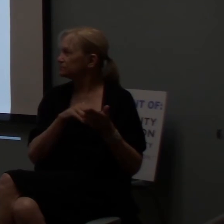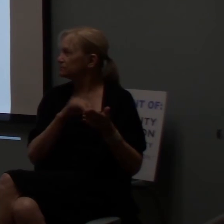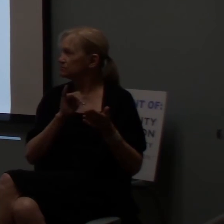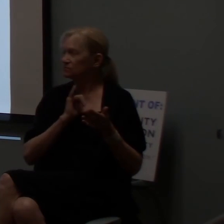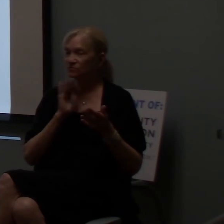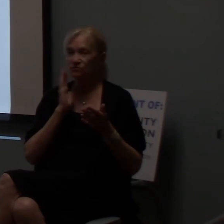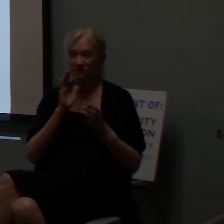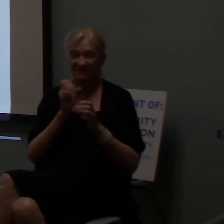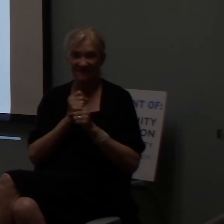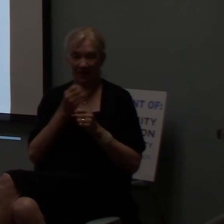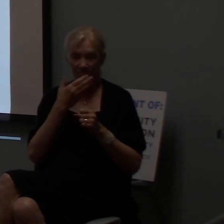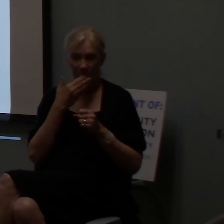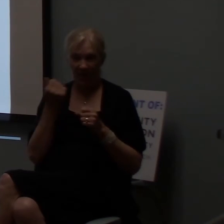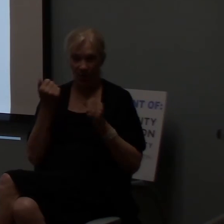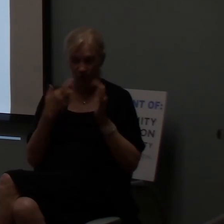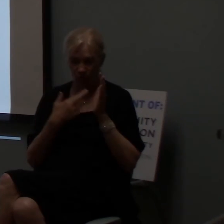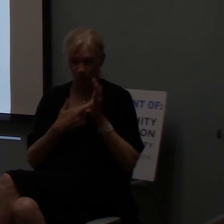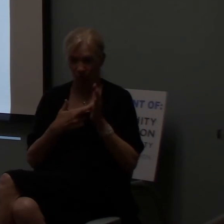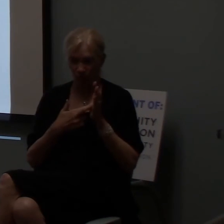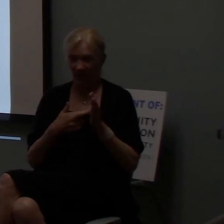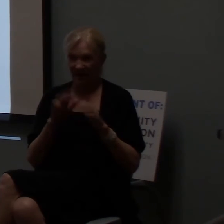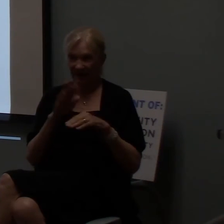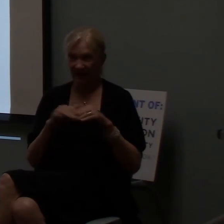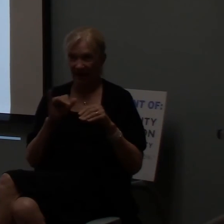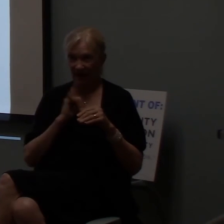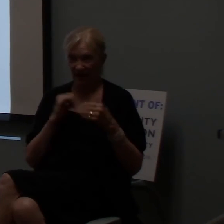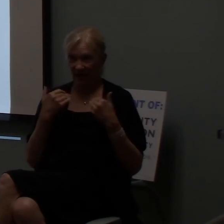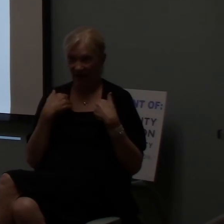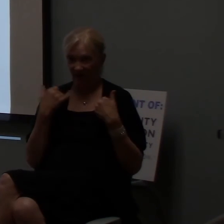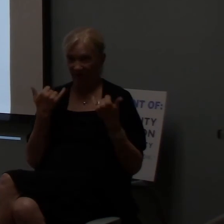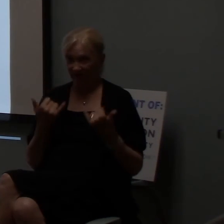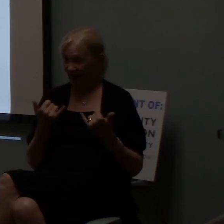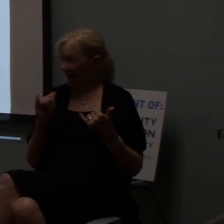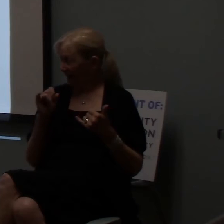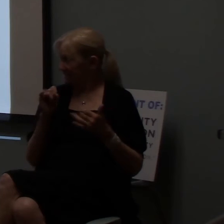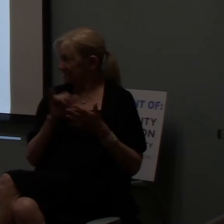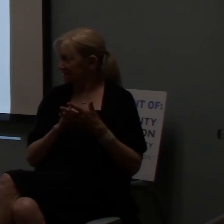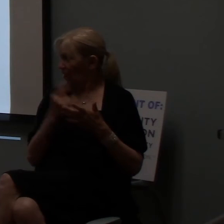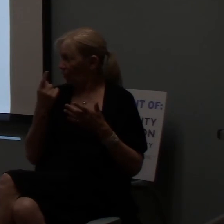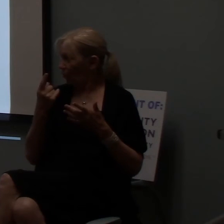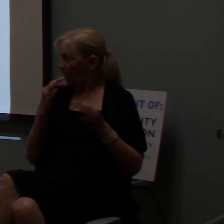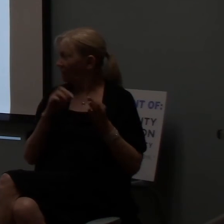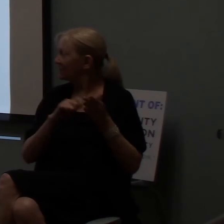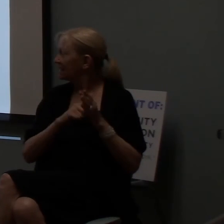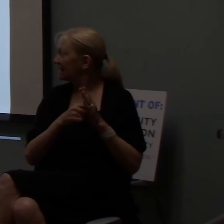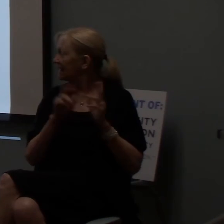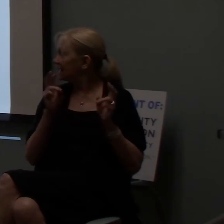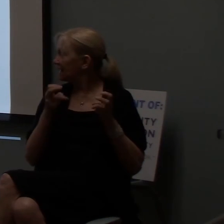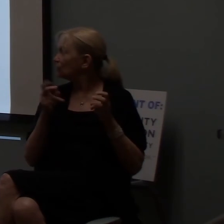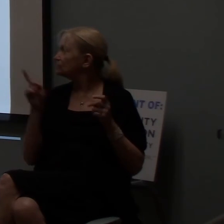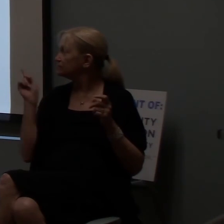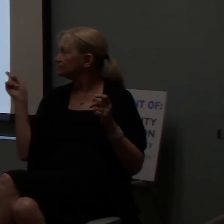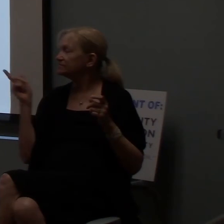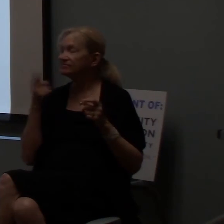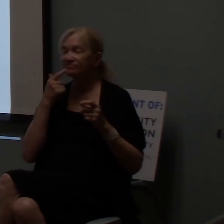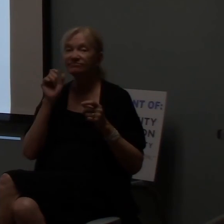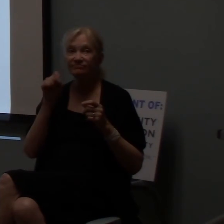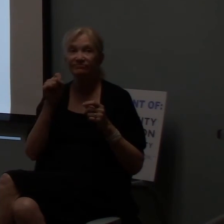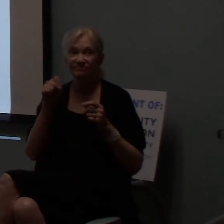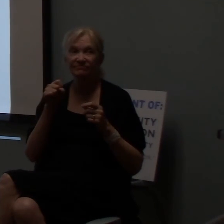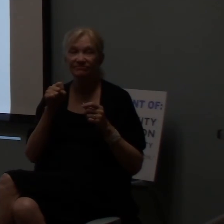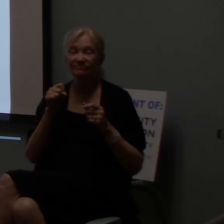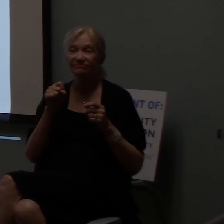better representation than I have now. Is that one of the key issues that? In my mind, yes. Okay. At this